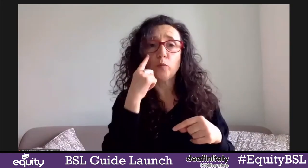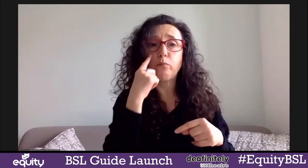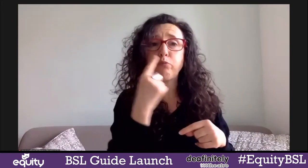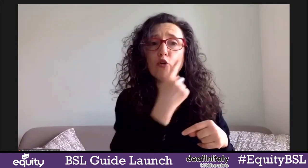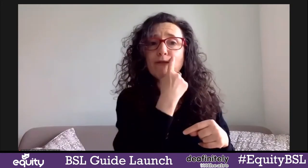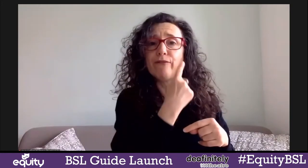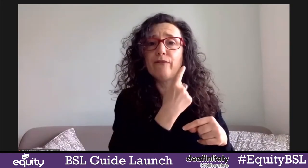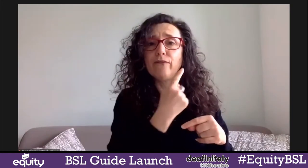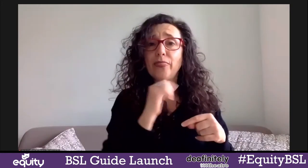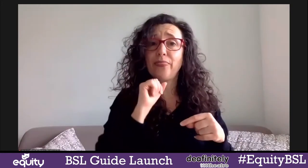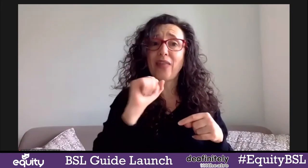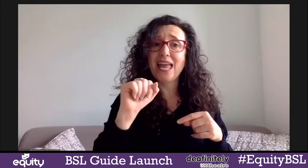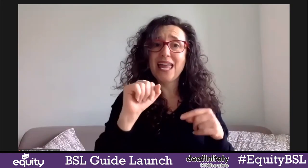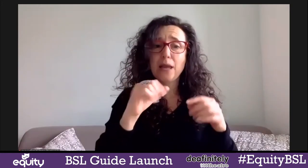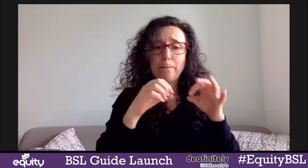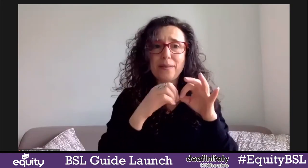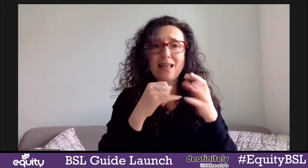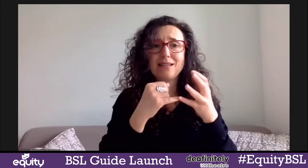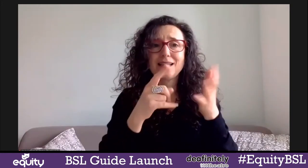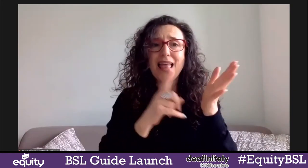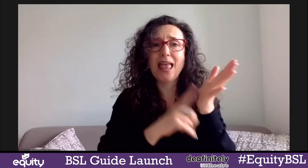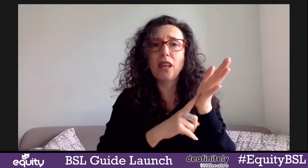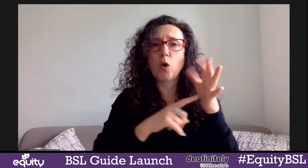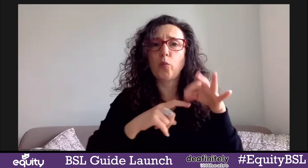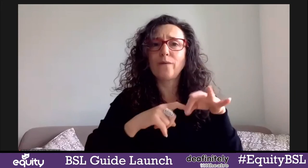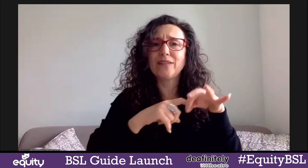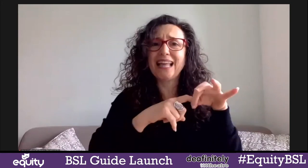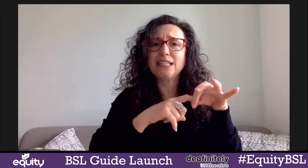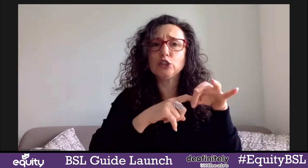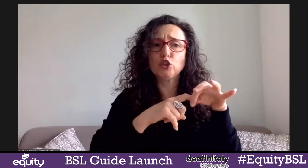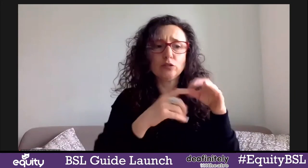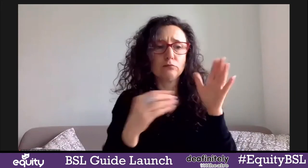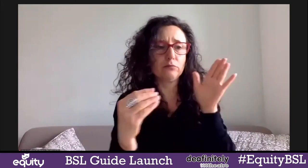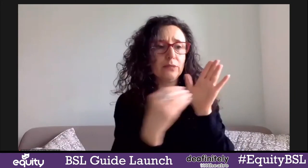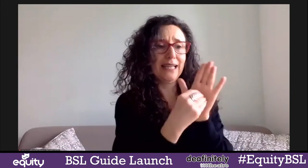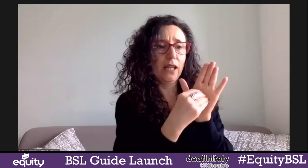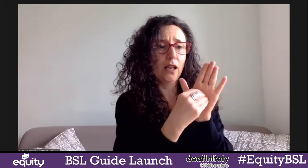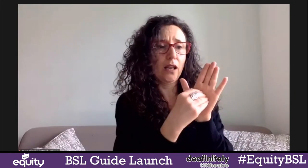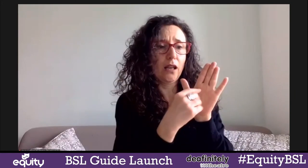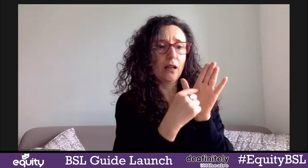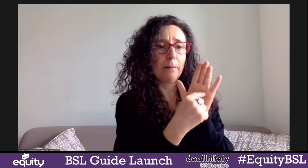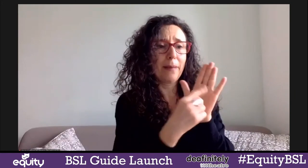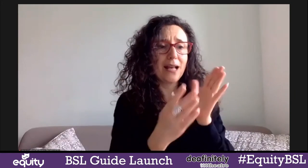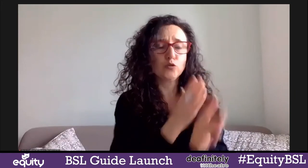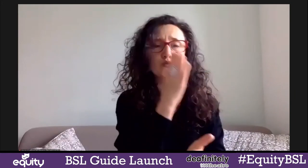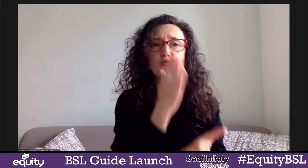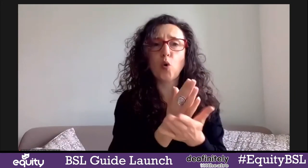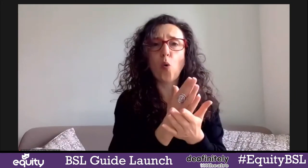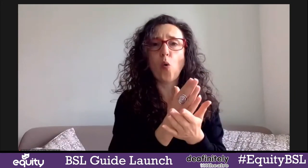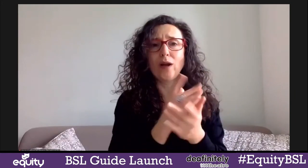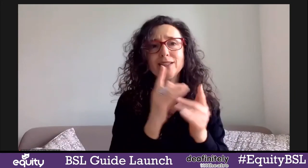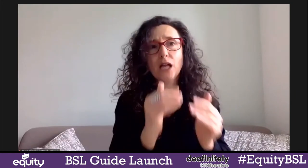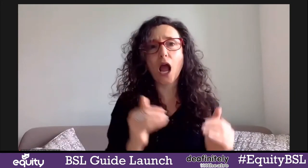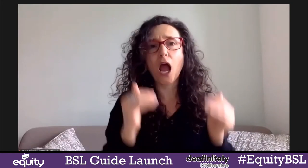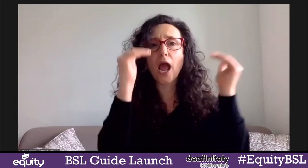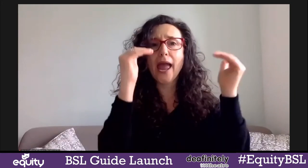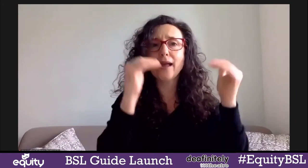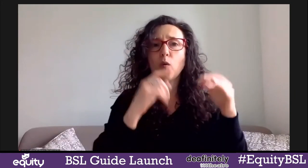That now allows people to indicate their BSL level and their qualifications in